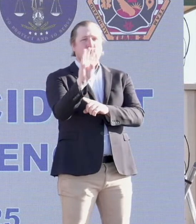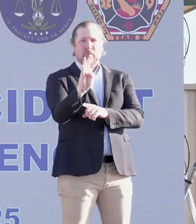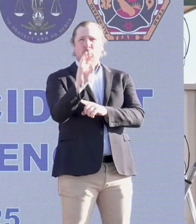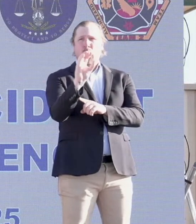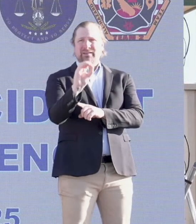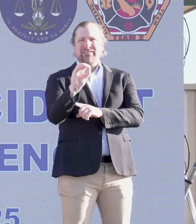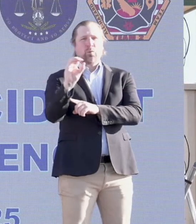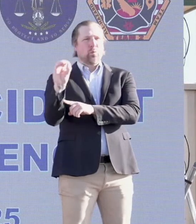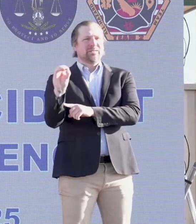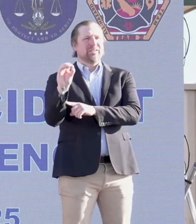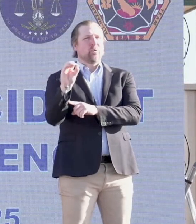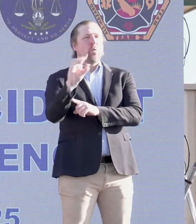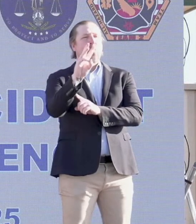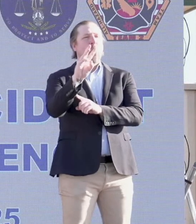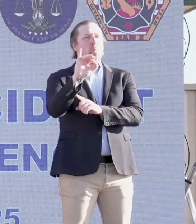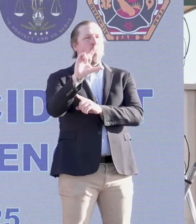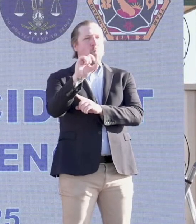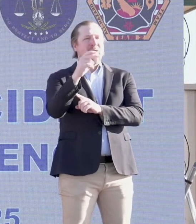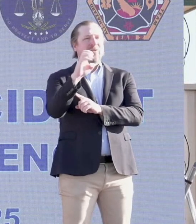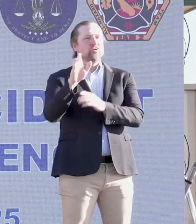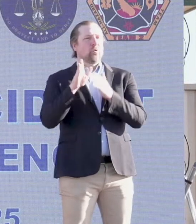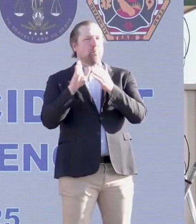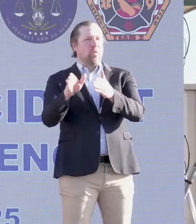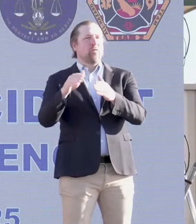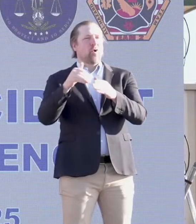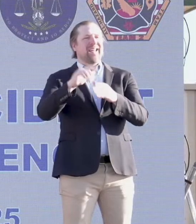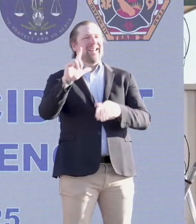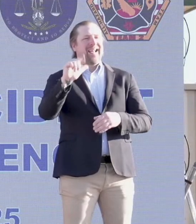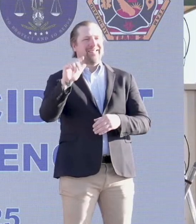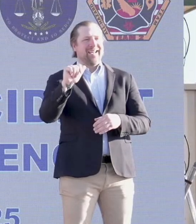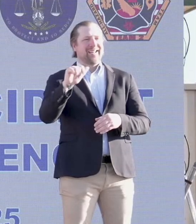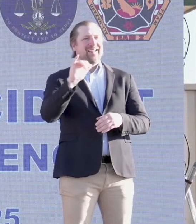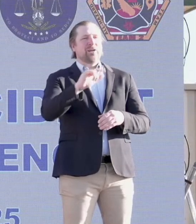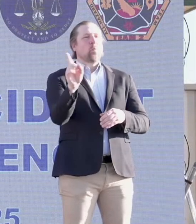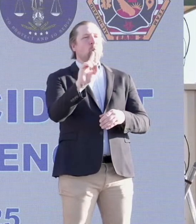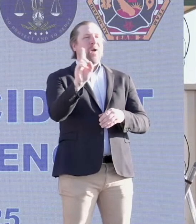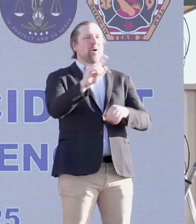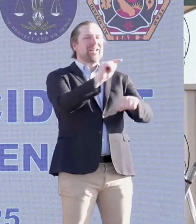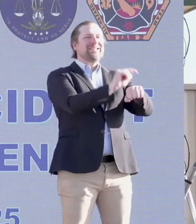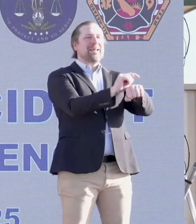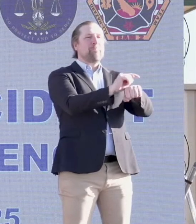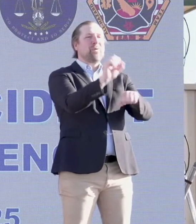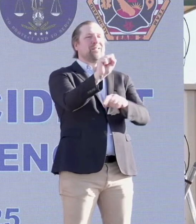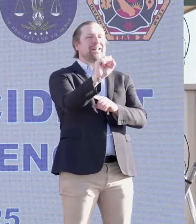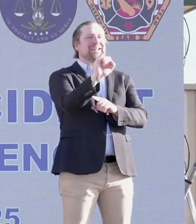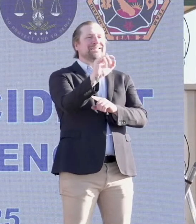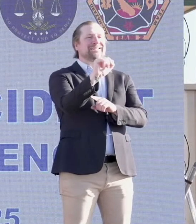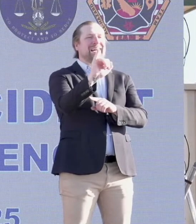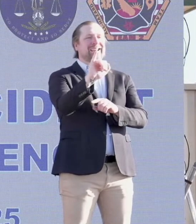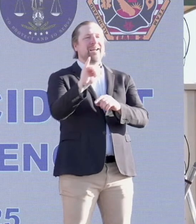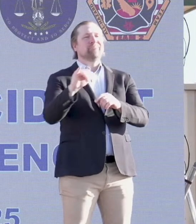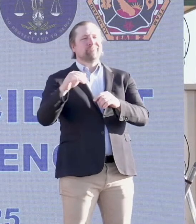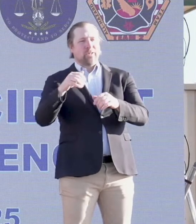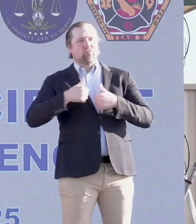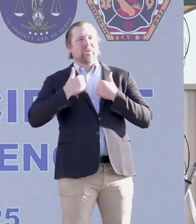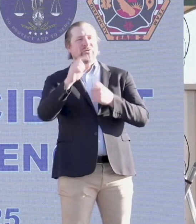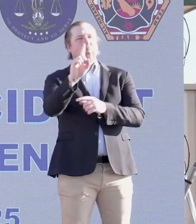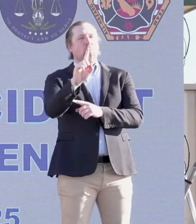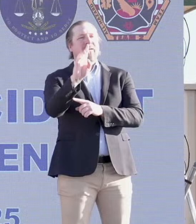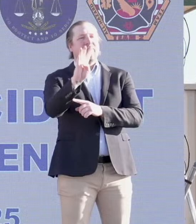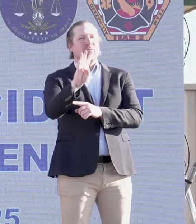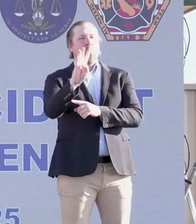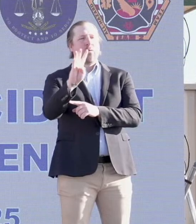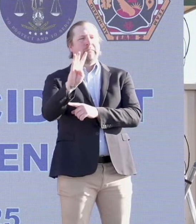10400 Wilshire Boulevard in Los Angeles. This is at the Sinai Temple. Again, 10400